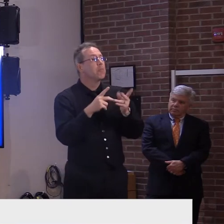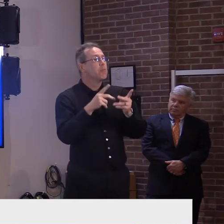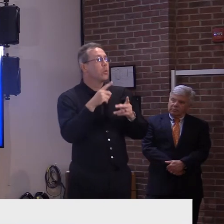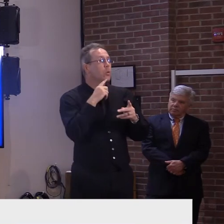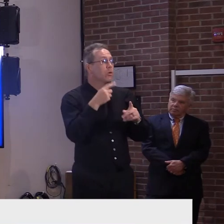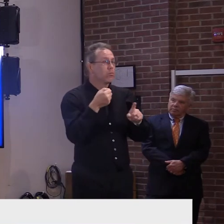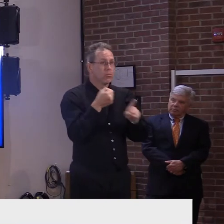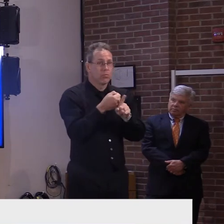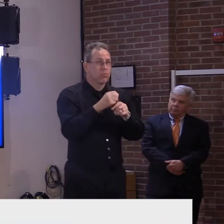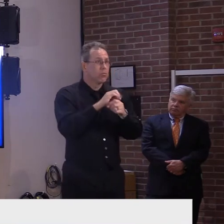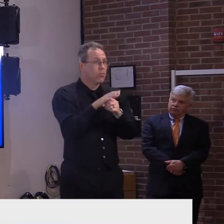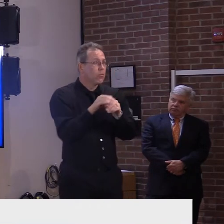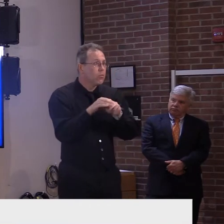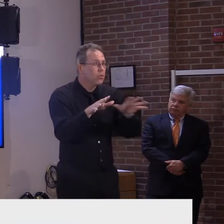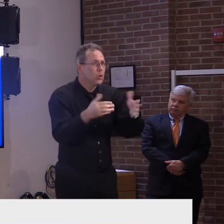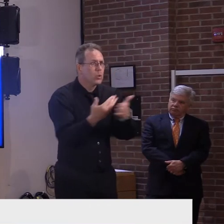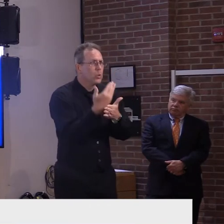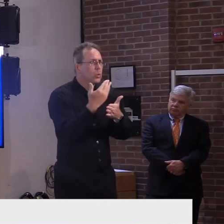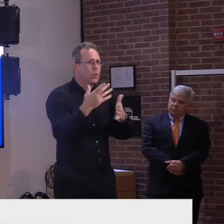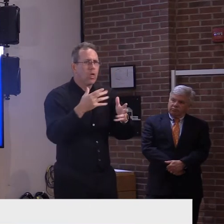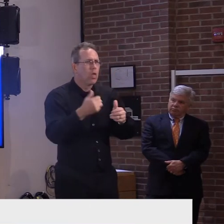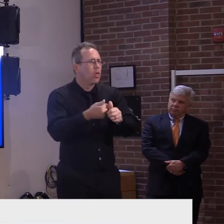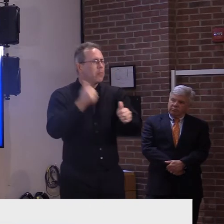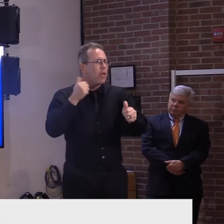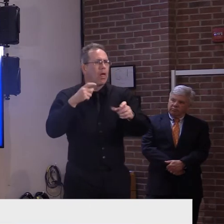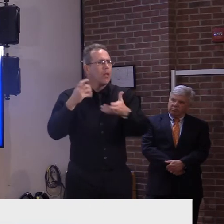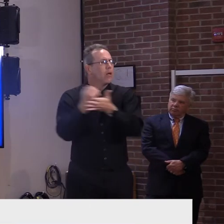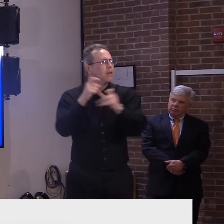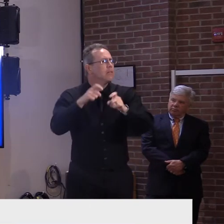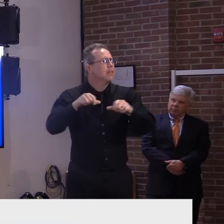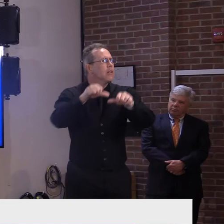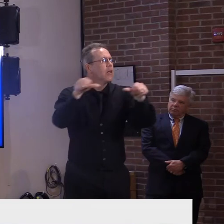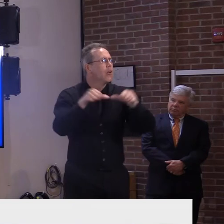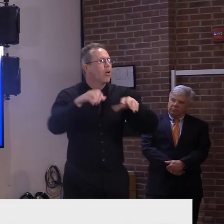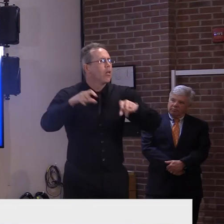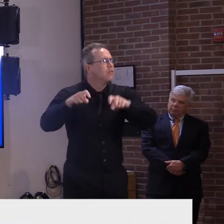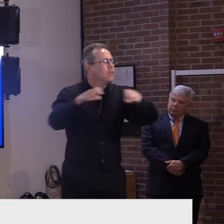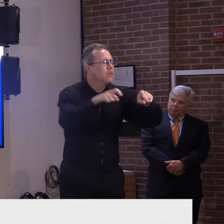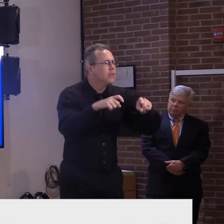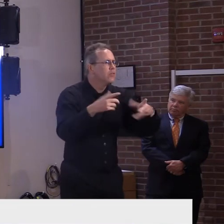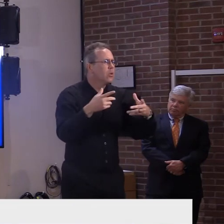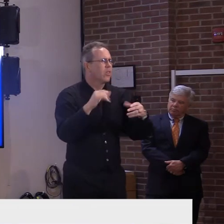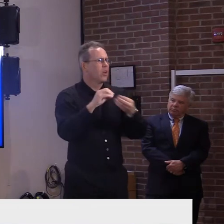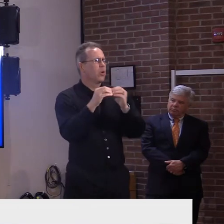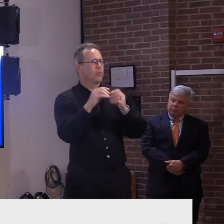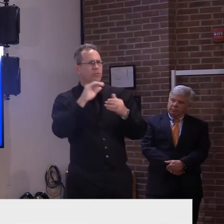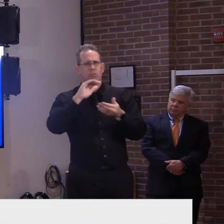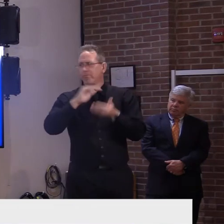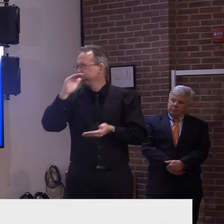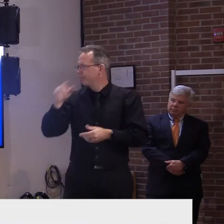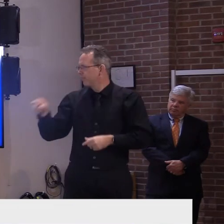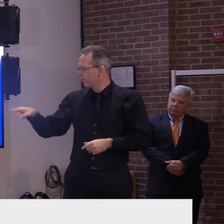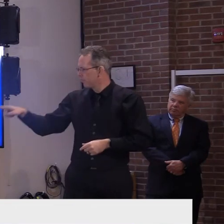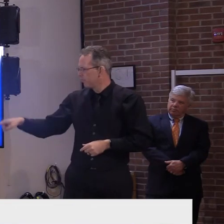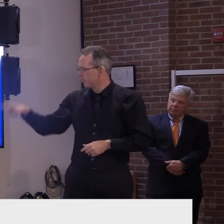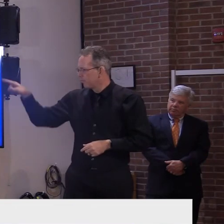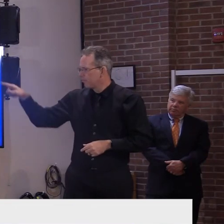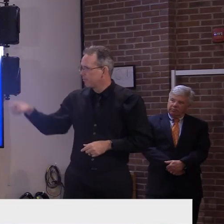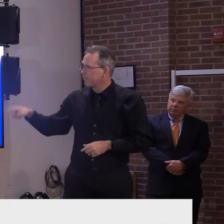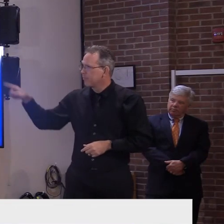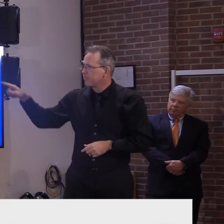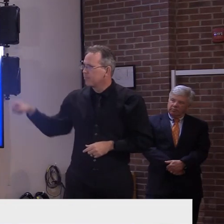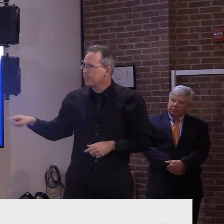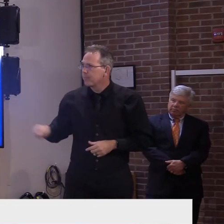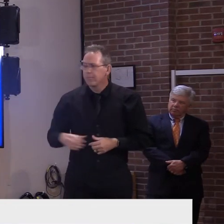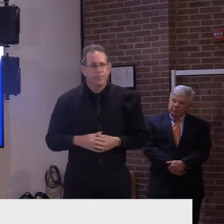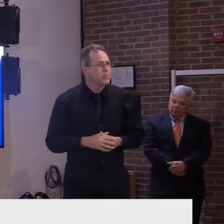other states as well. There's always been basically anywhere between a 3 to 4 times difference between what is reported and